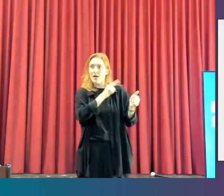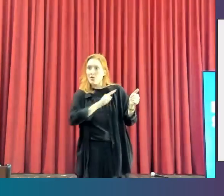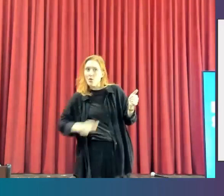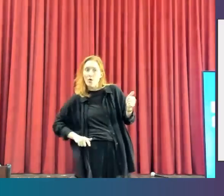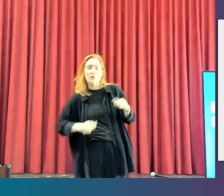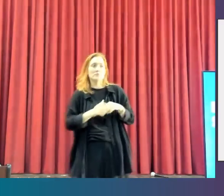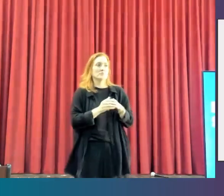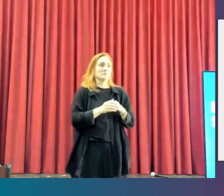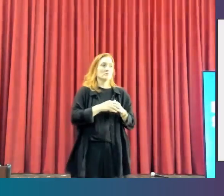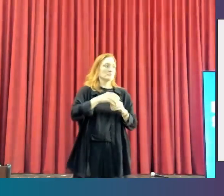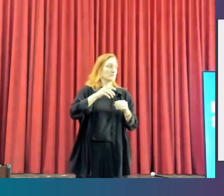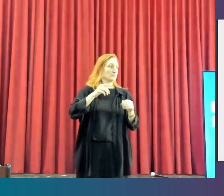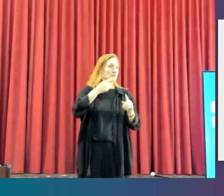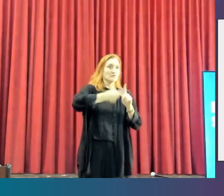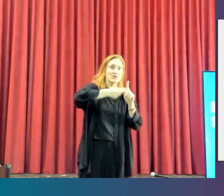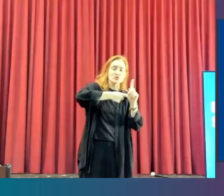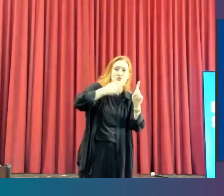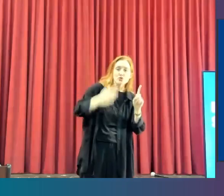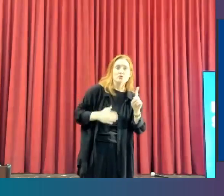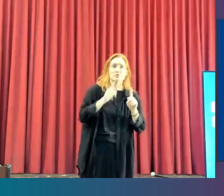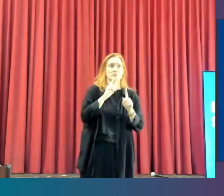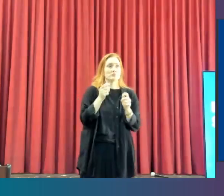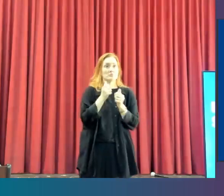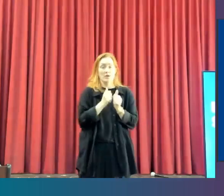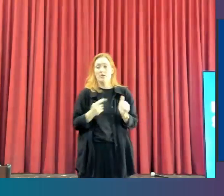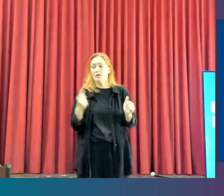know about